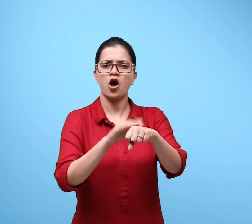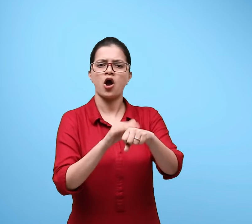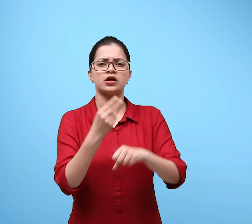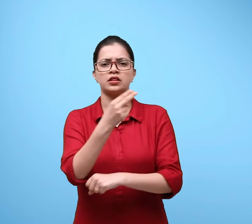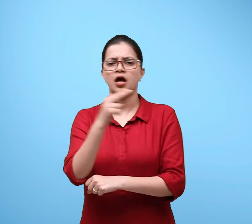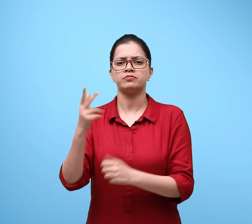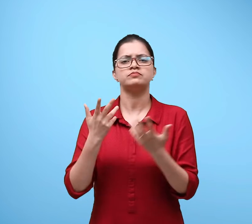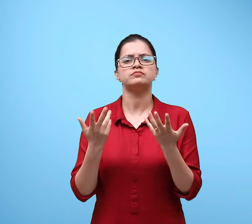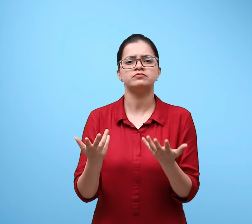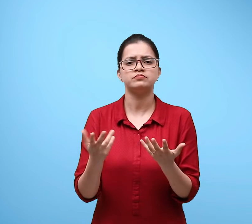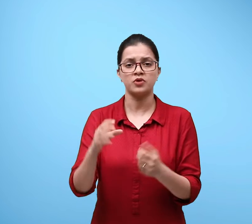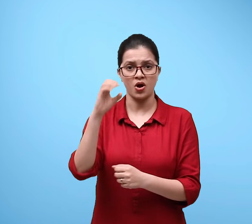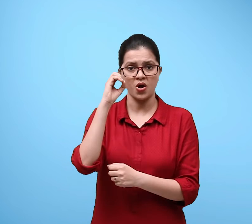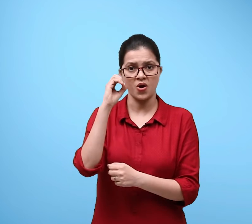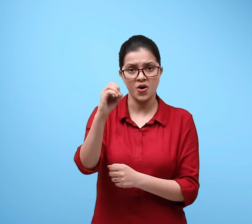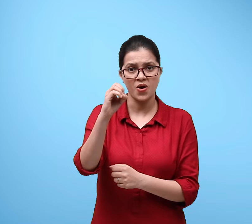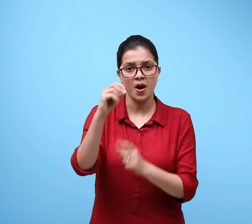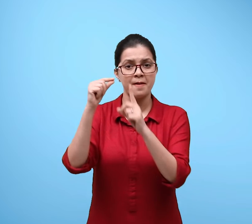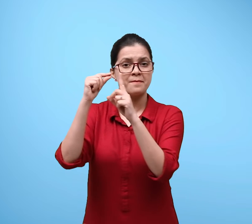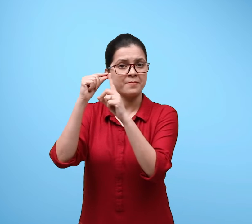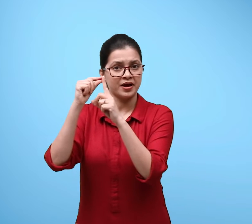These materials are called opaque.